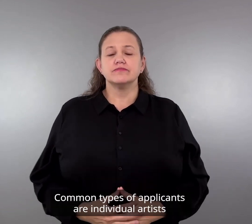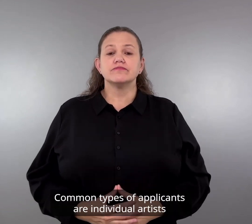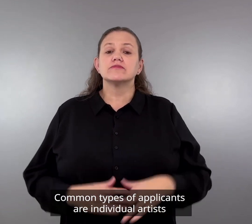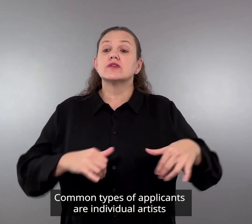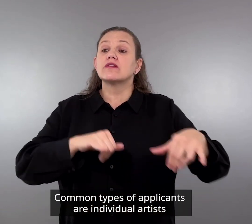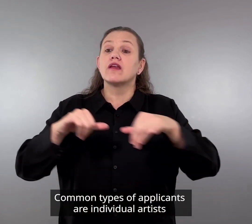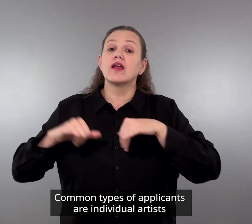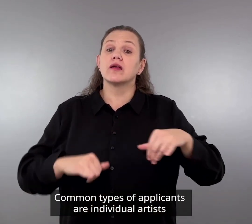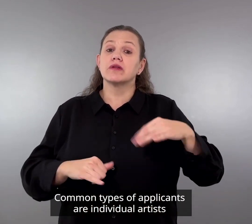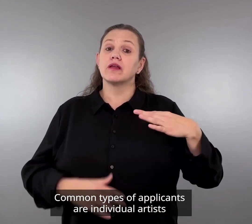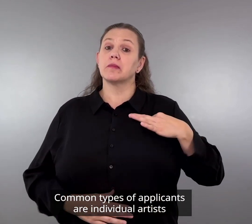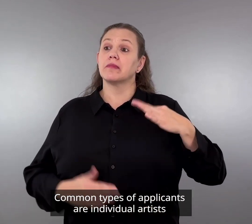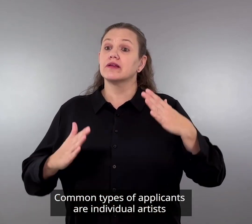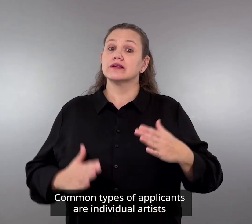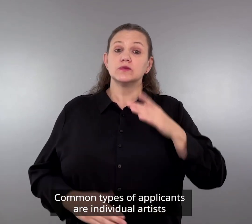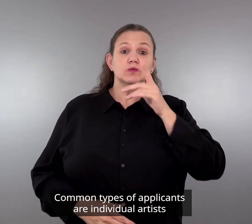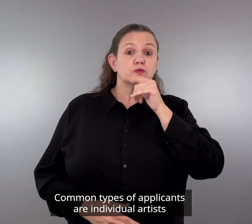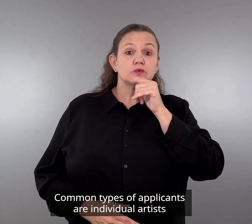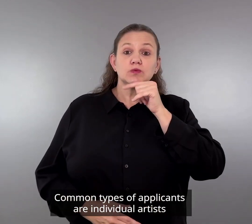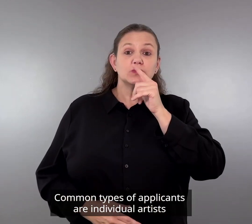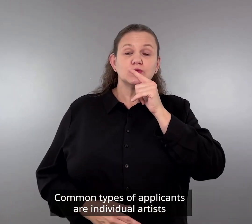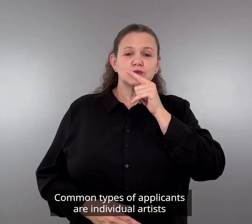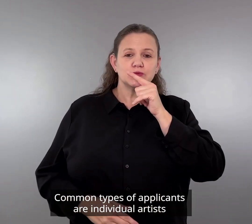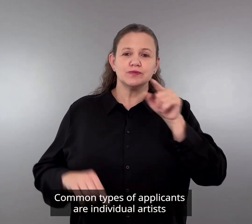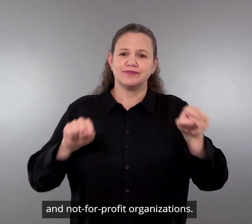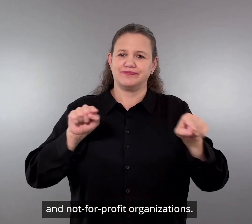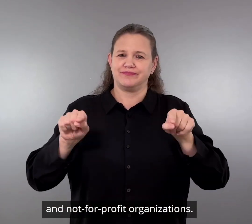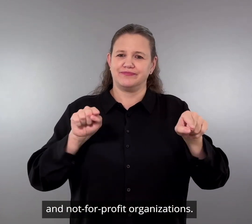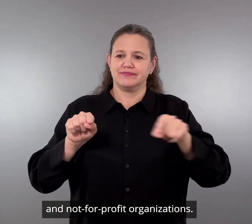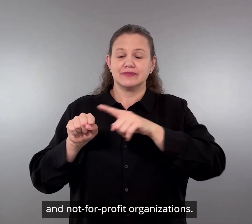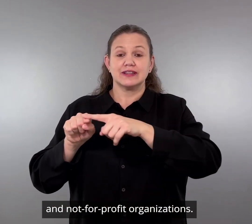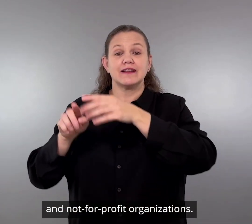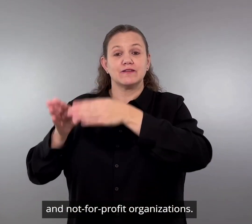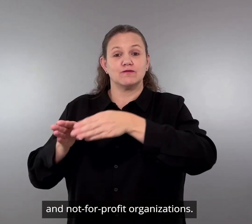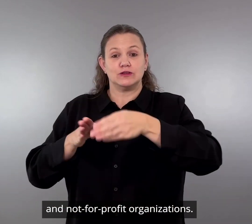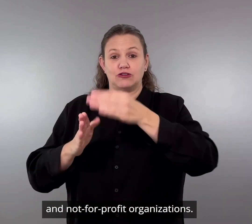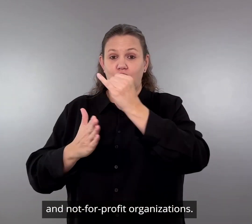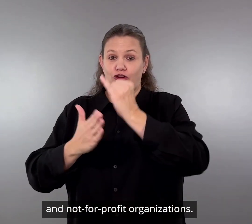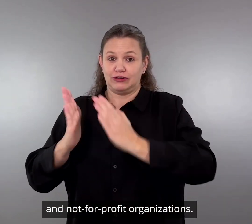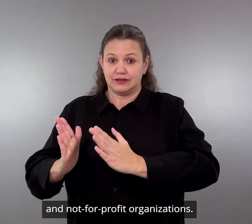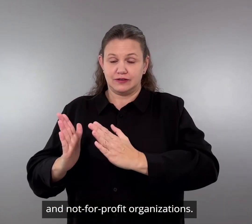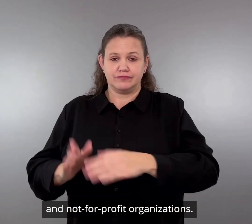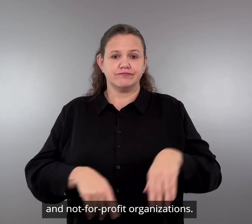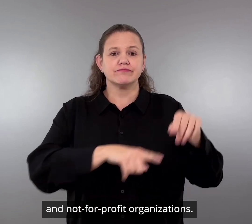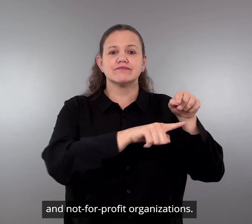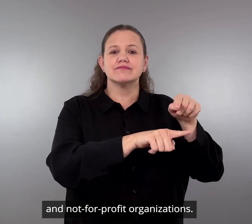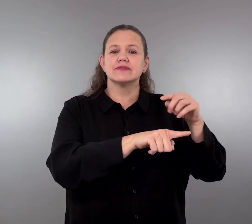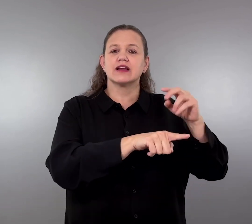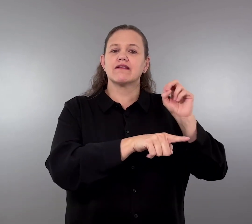Common types of applicants are individual artists and not-for-profit organizations.